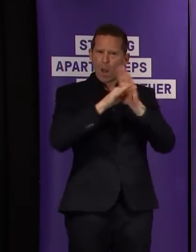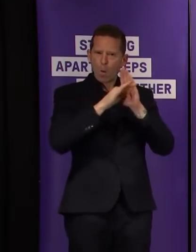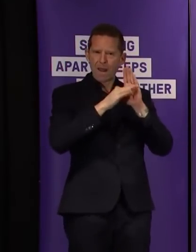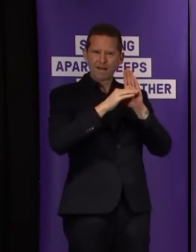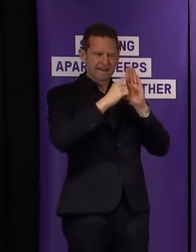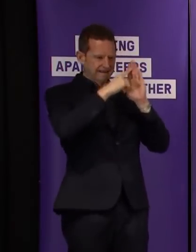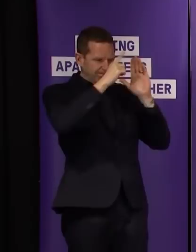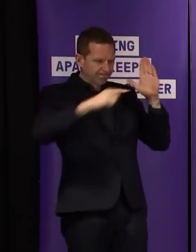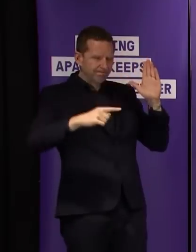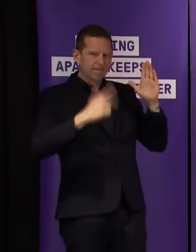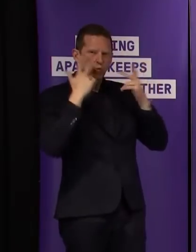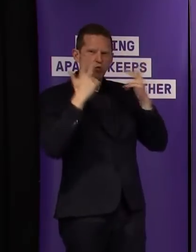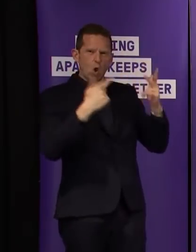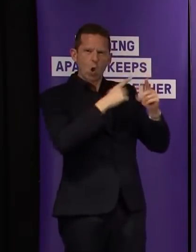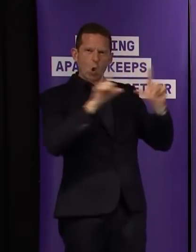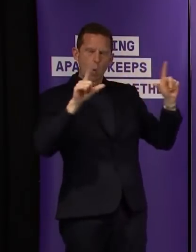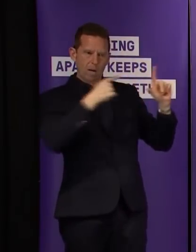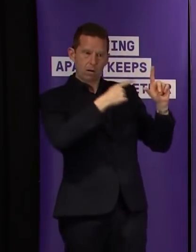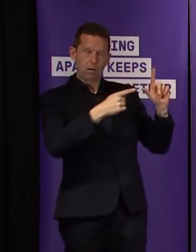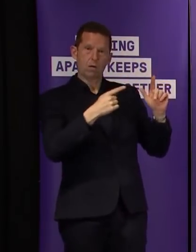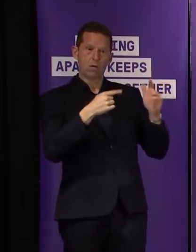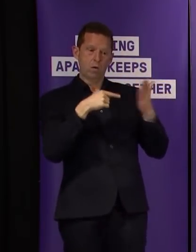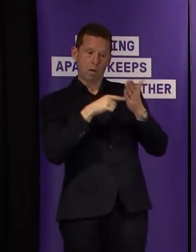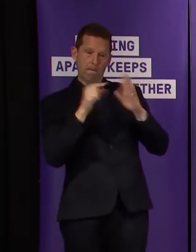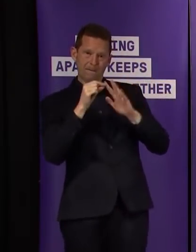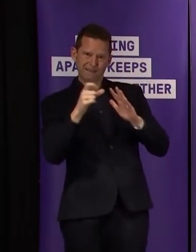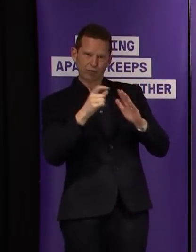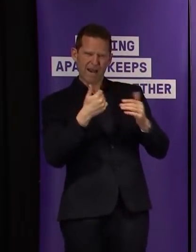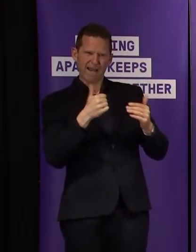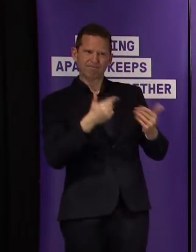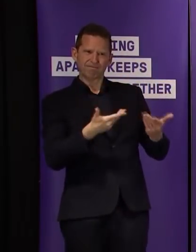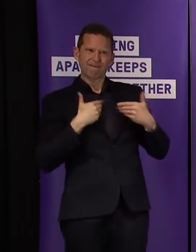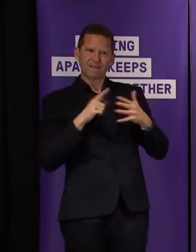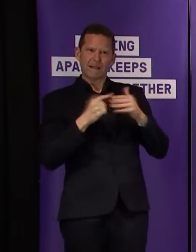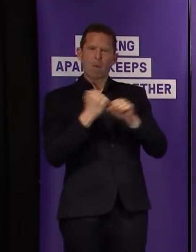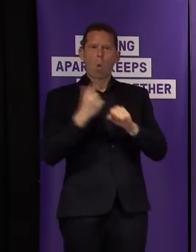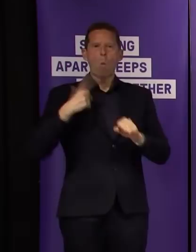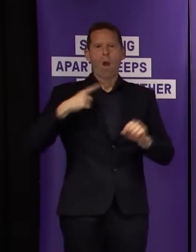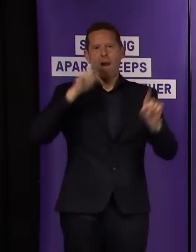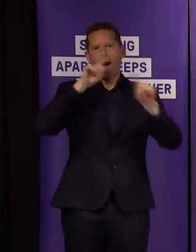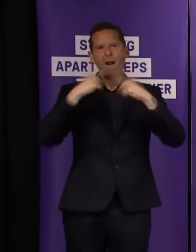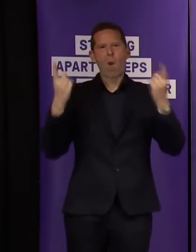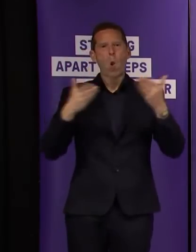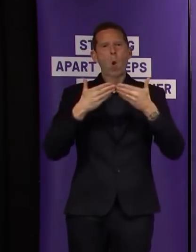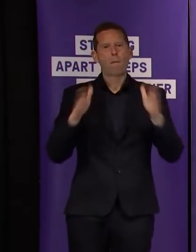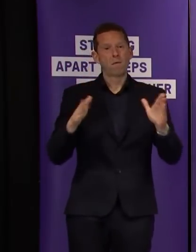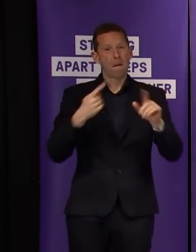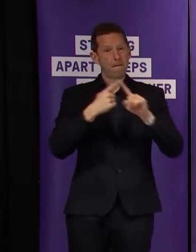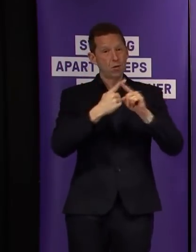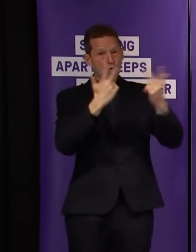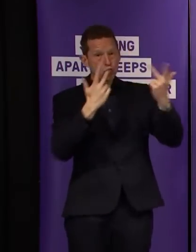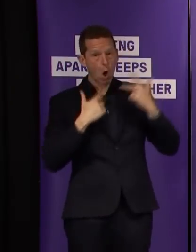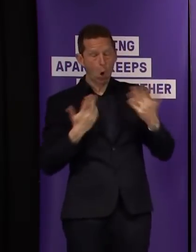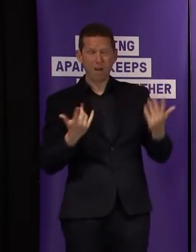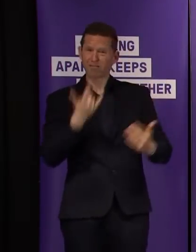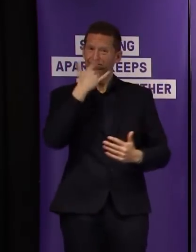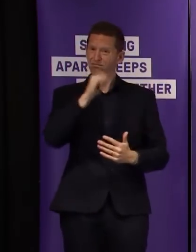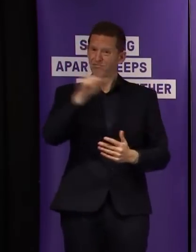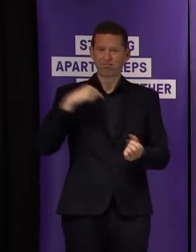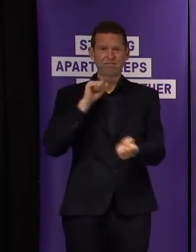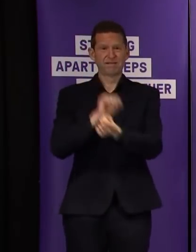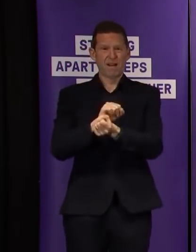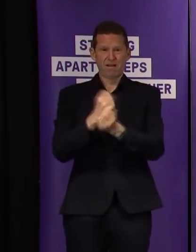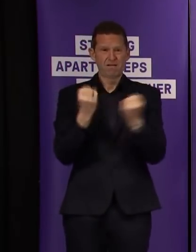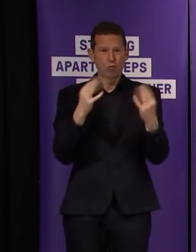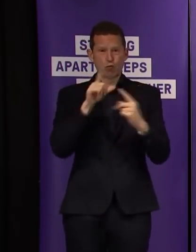that sees us unable to open now and confirms for all of us that there is no choice. There is